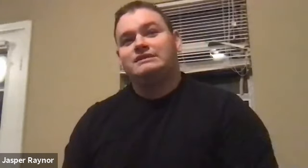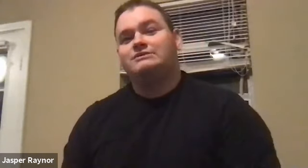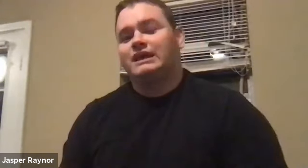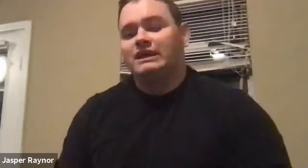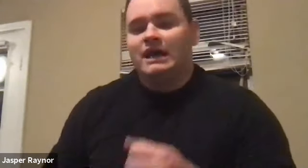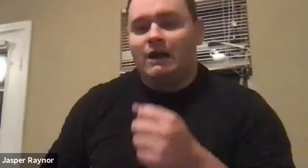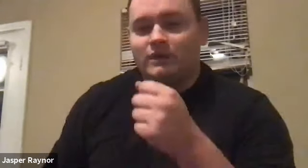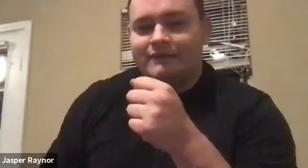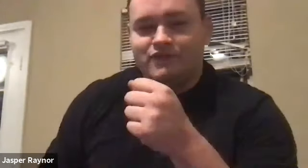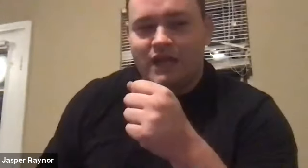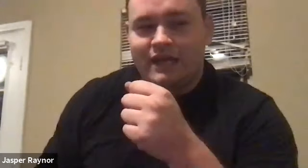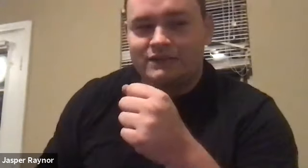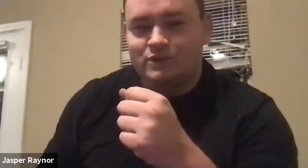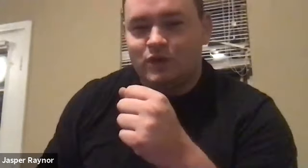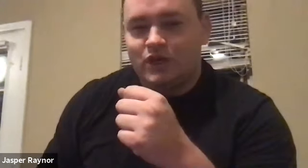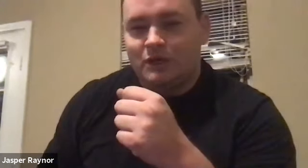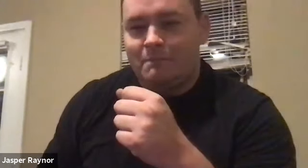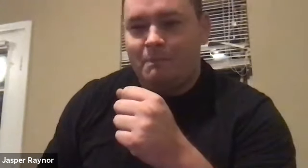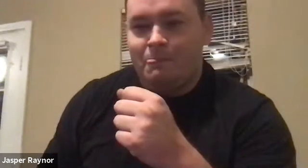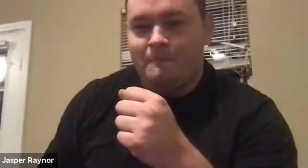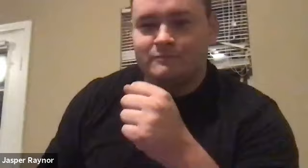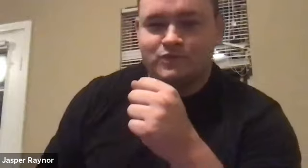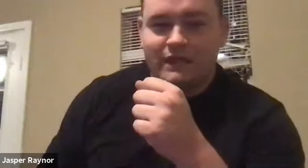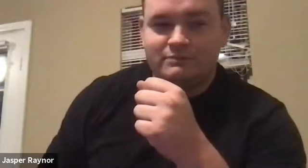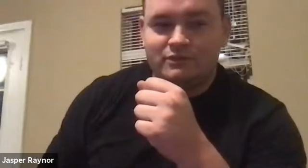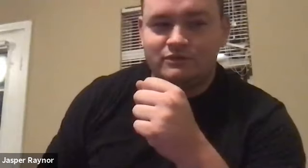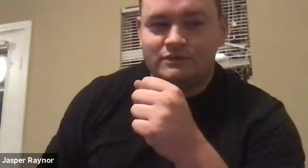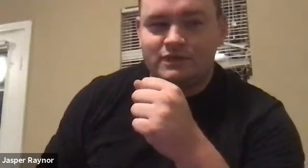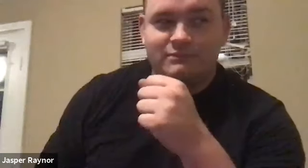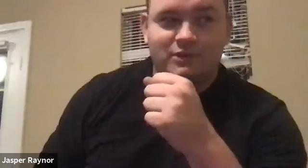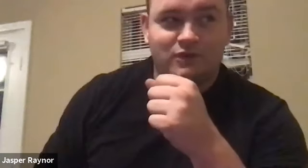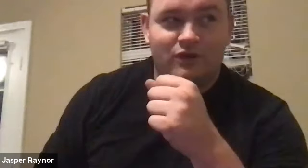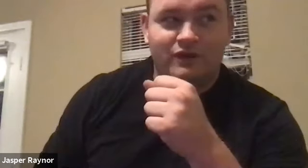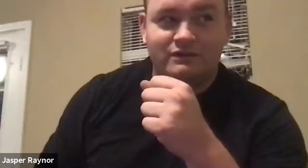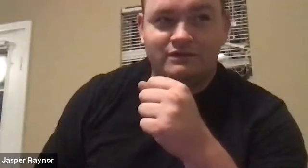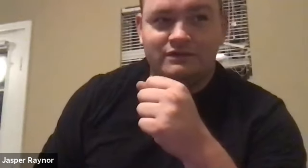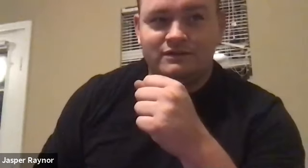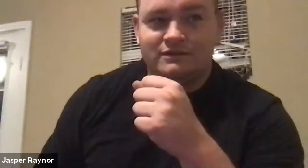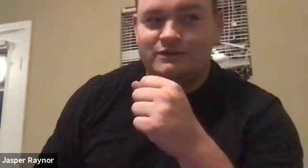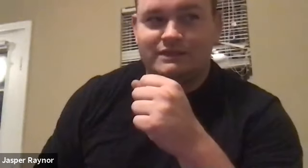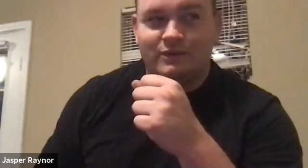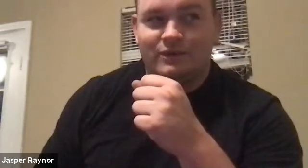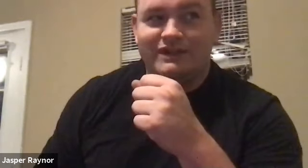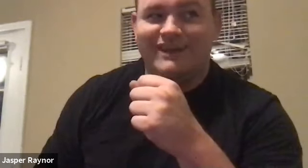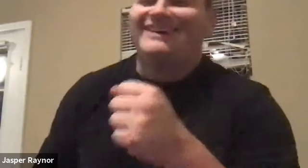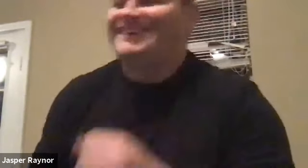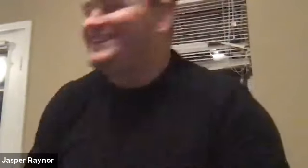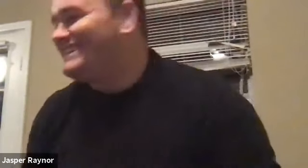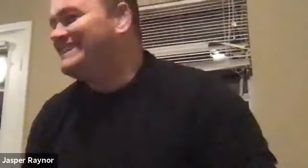He was like, I want to give a shout out to Jasper. I'm so sorry. You did so good.